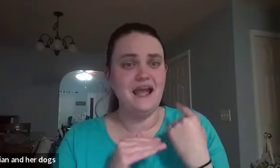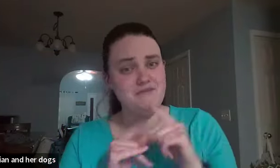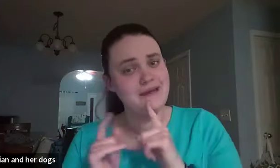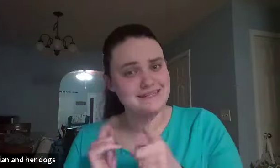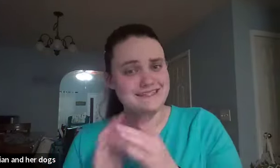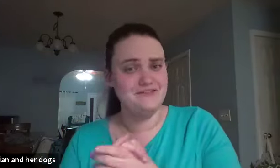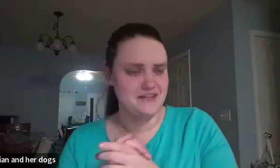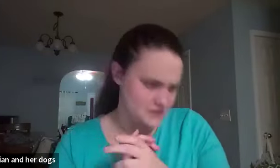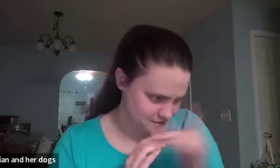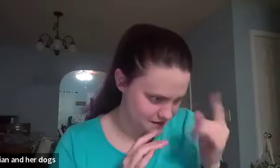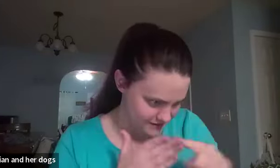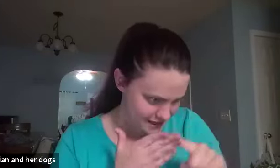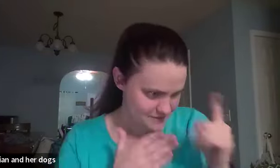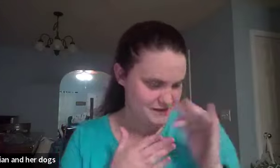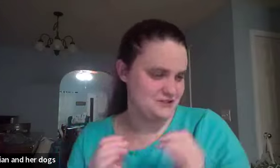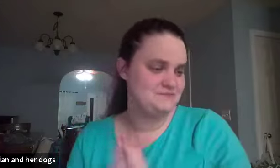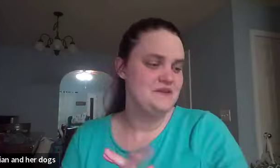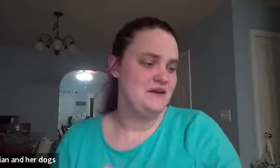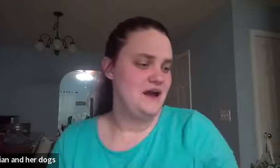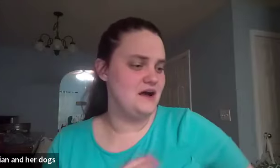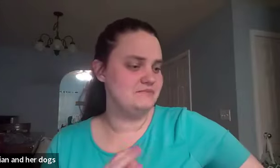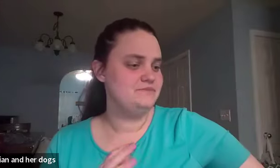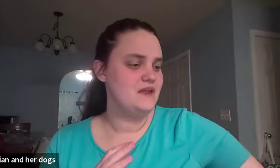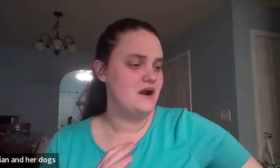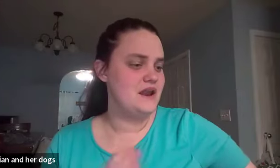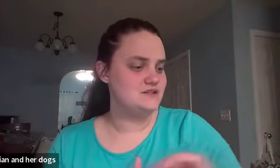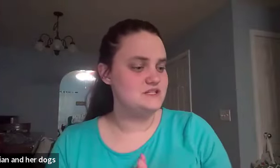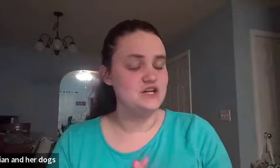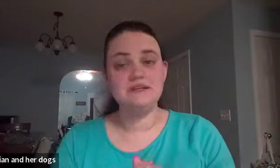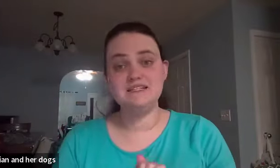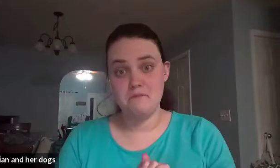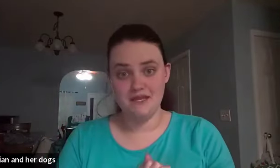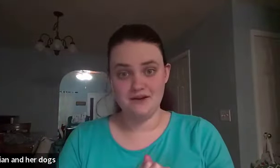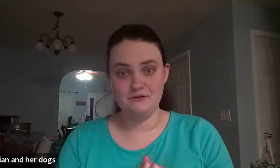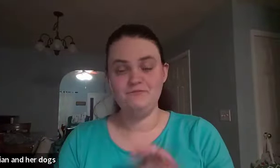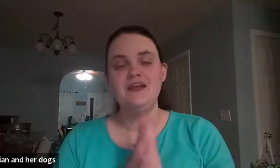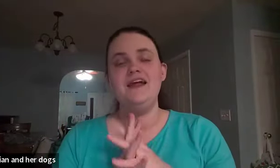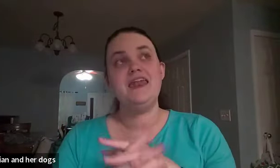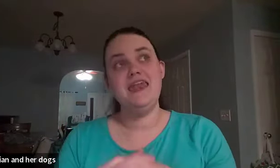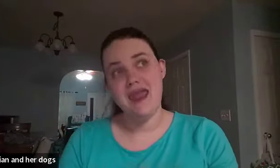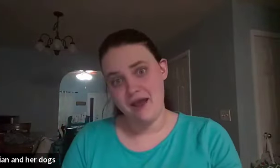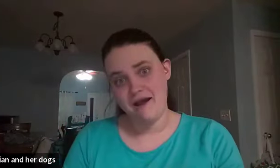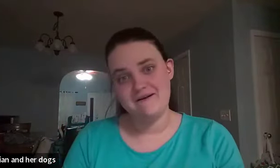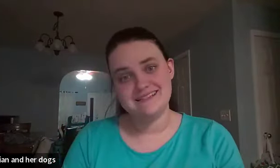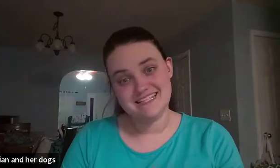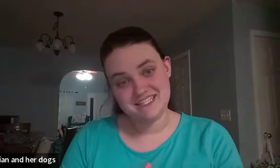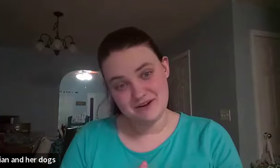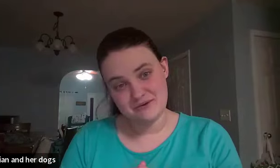Like I have a bad tendency on that. So I keep having to like count my numbers. Our next one is going to be tomato. Now, I always like to joke with